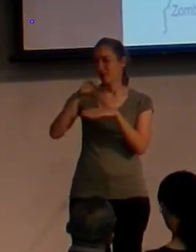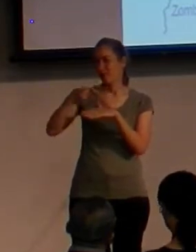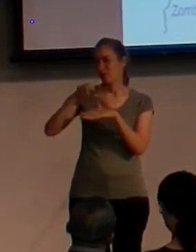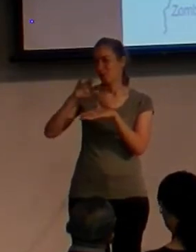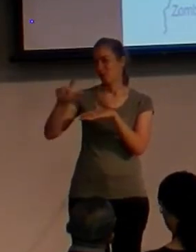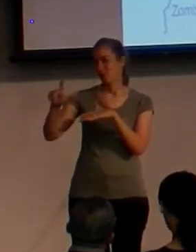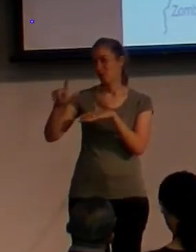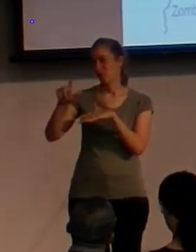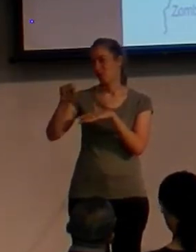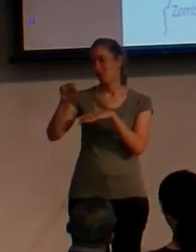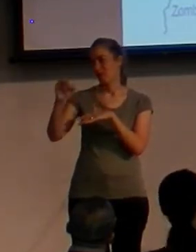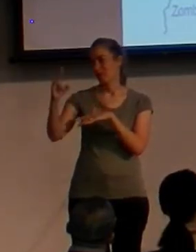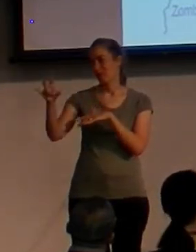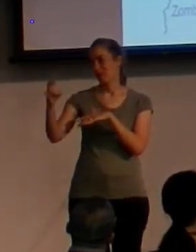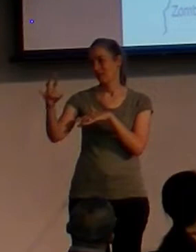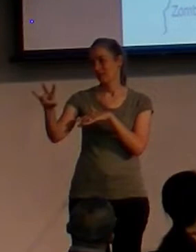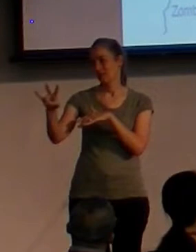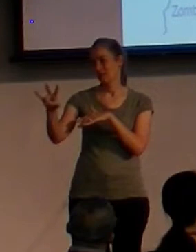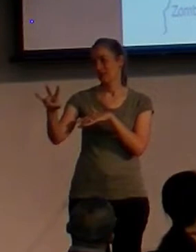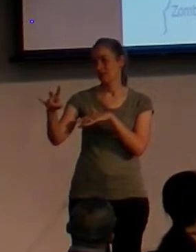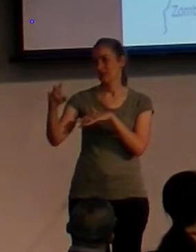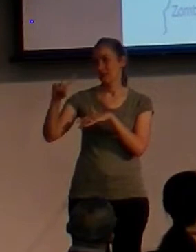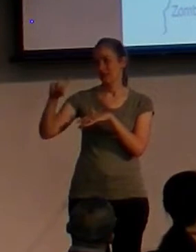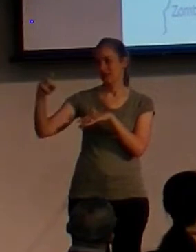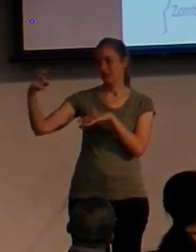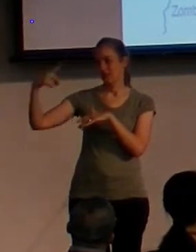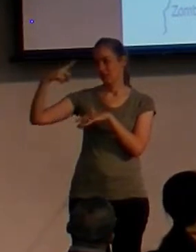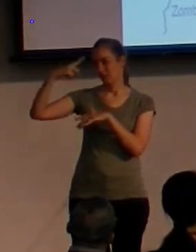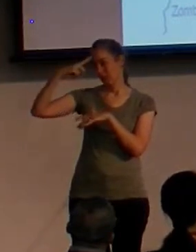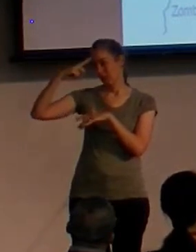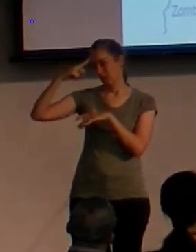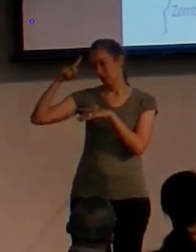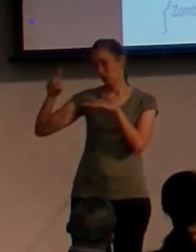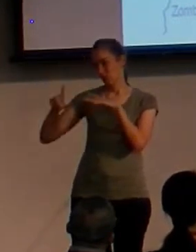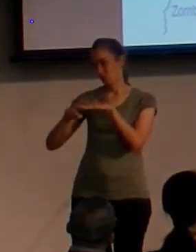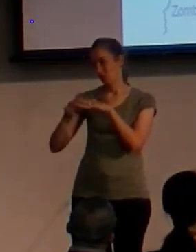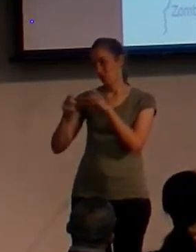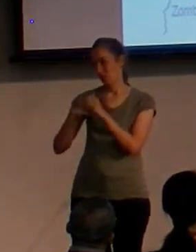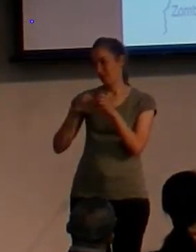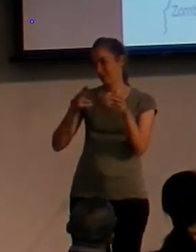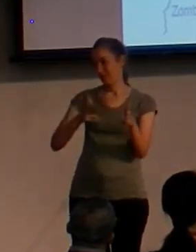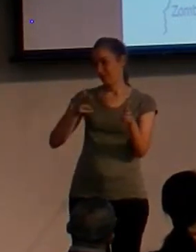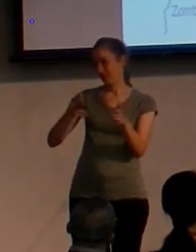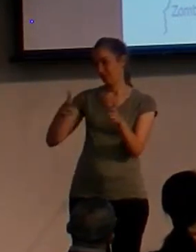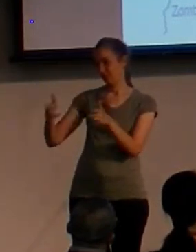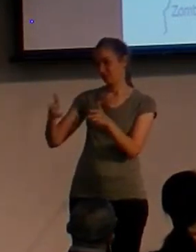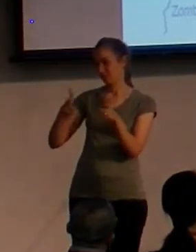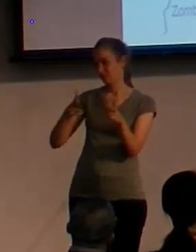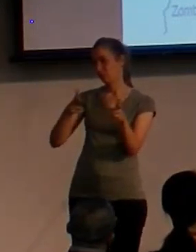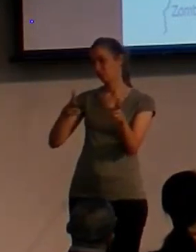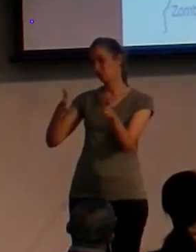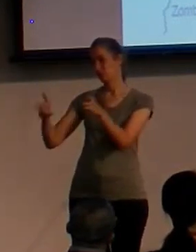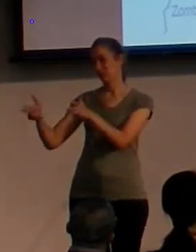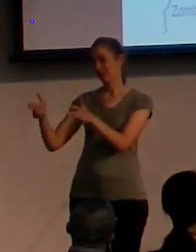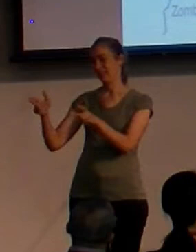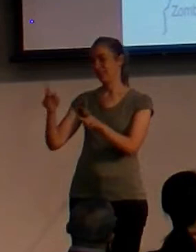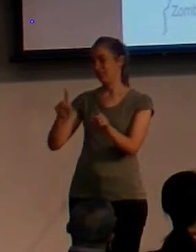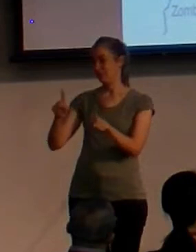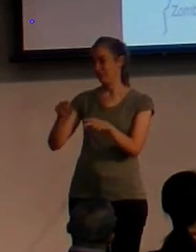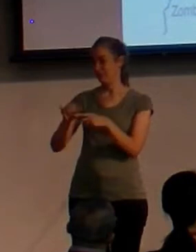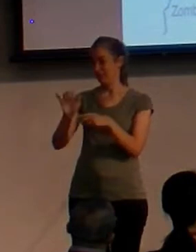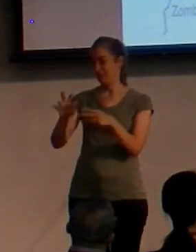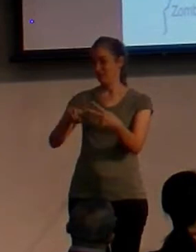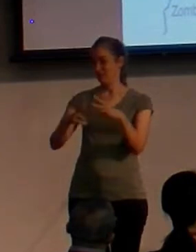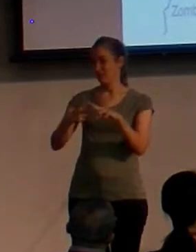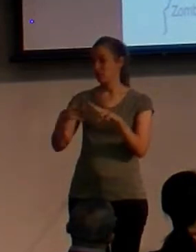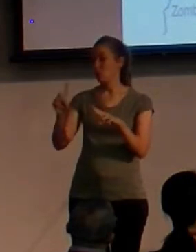the federal government came in with their machine guns and started shooting all the people of the village that we've been working in, the